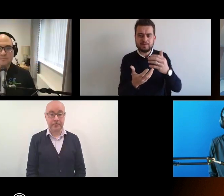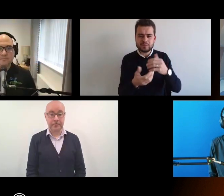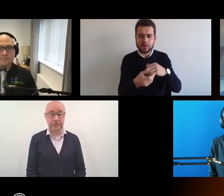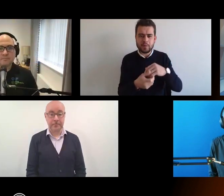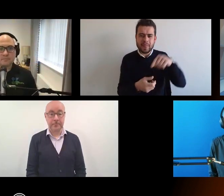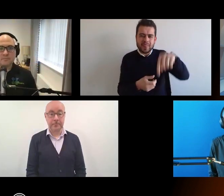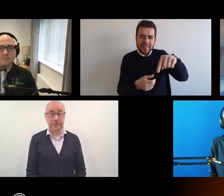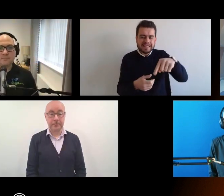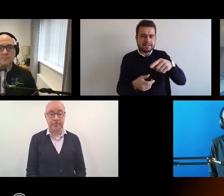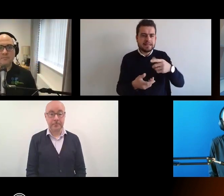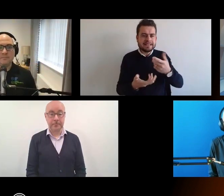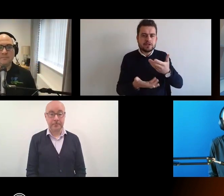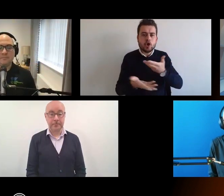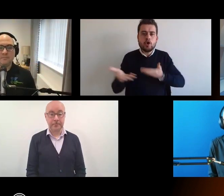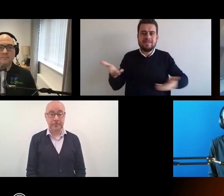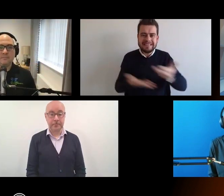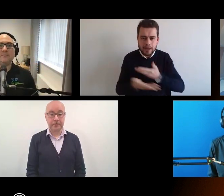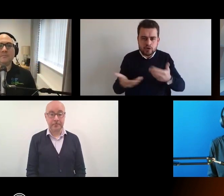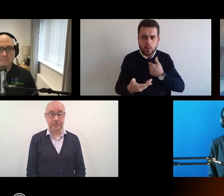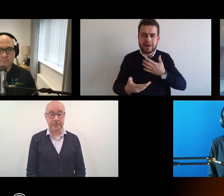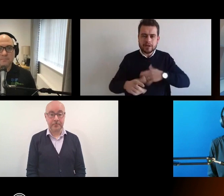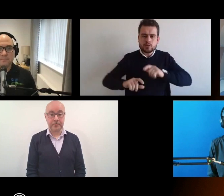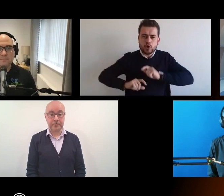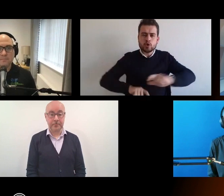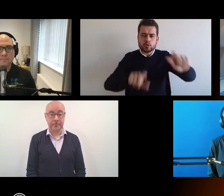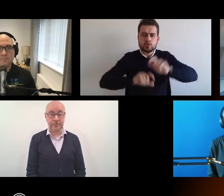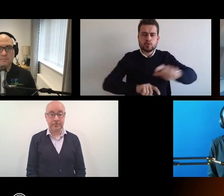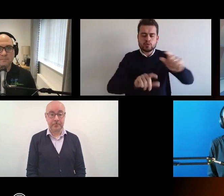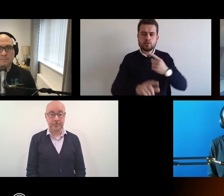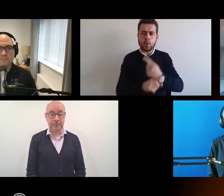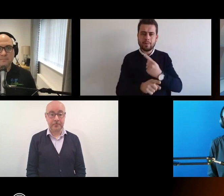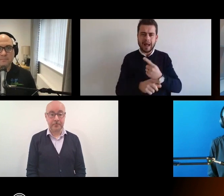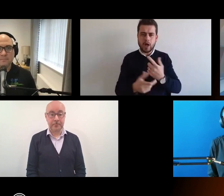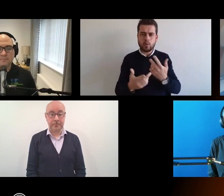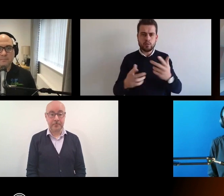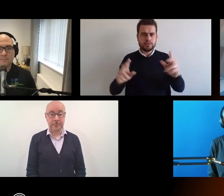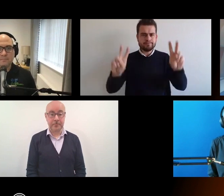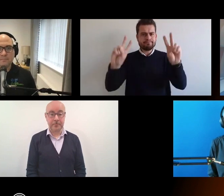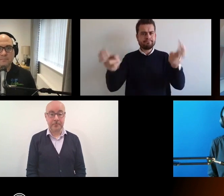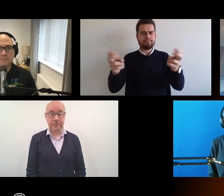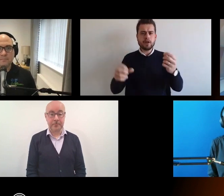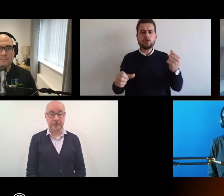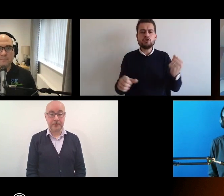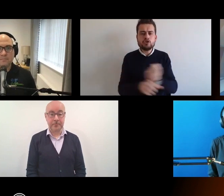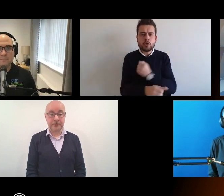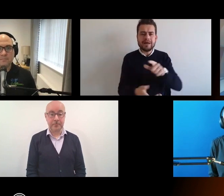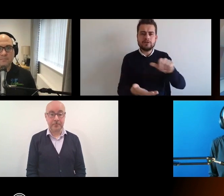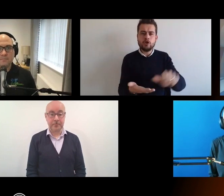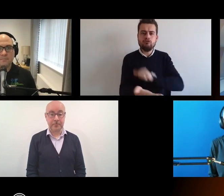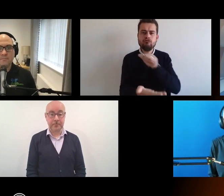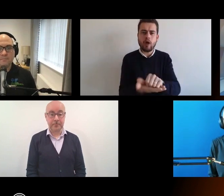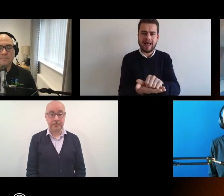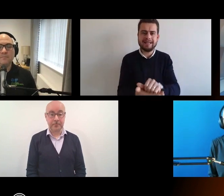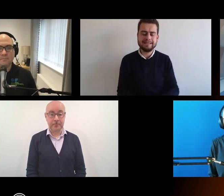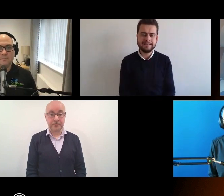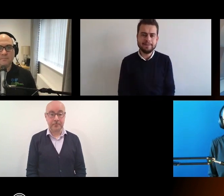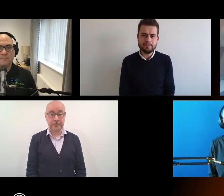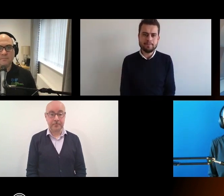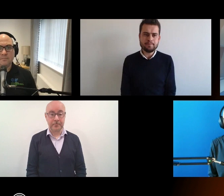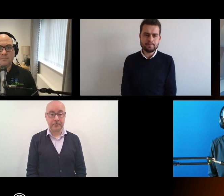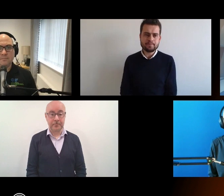everything would have gone well, and their brand would have been enhanced, not diminished. And so that is the conversation we need to